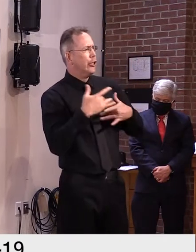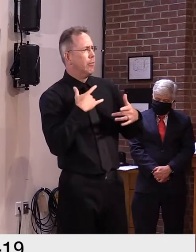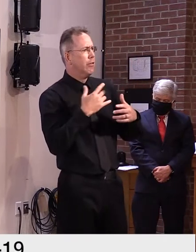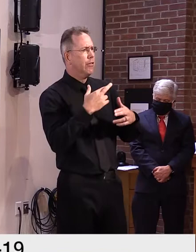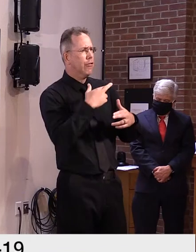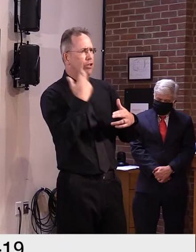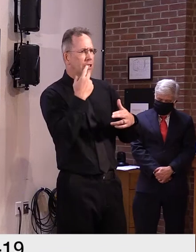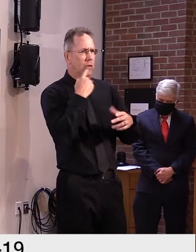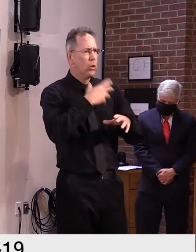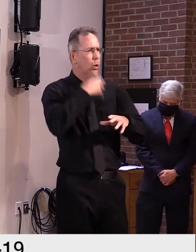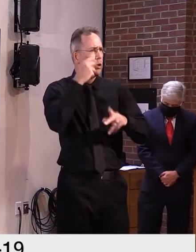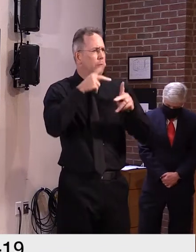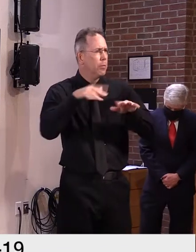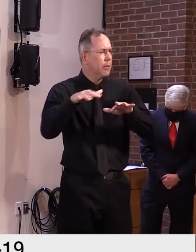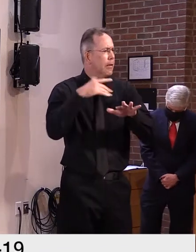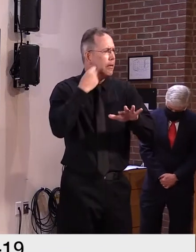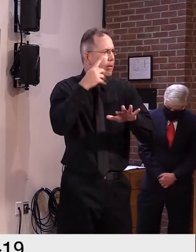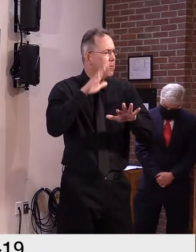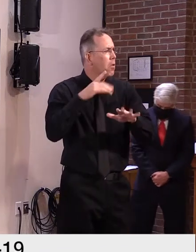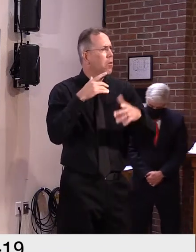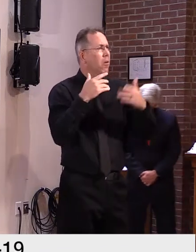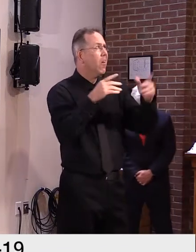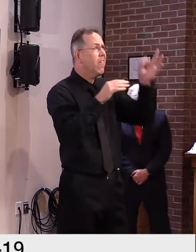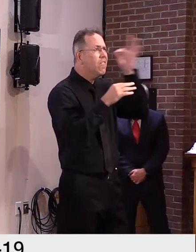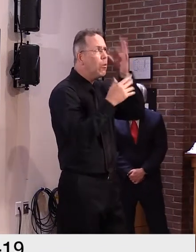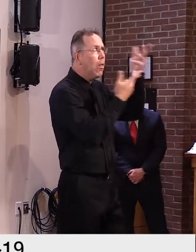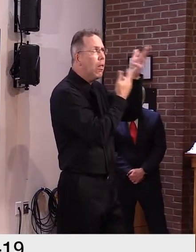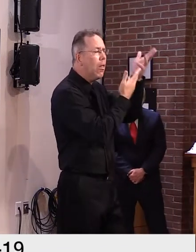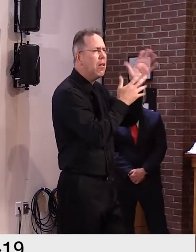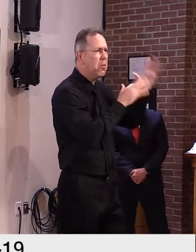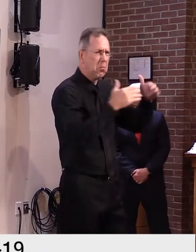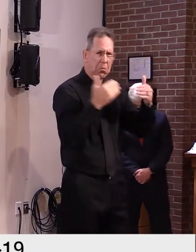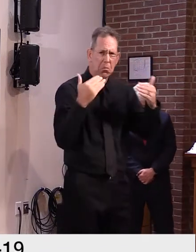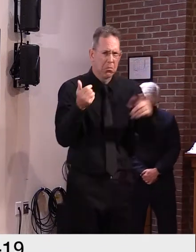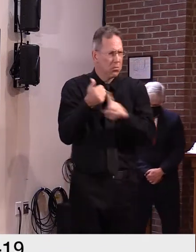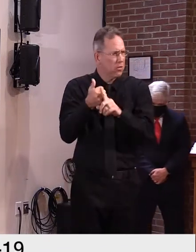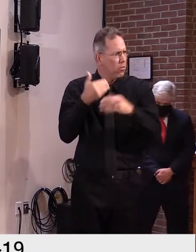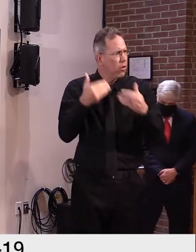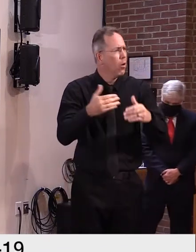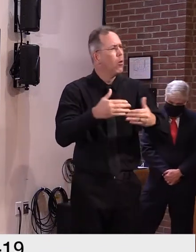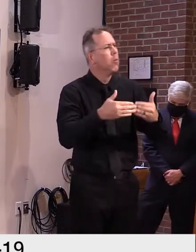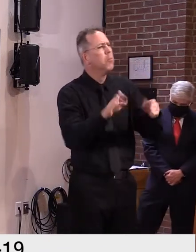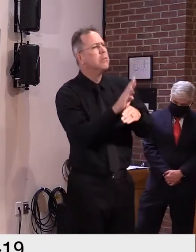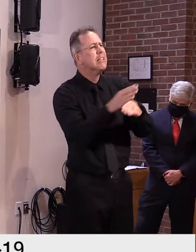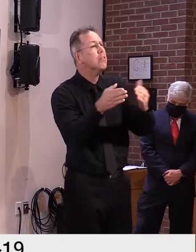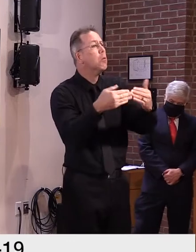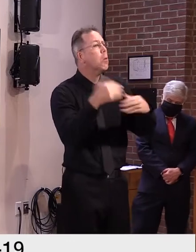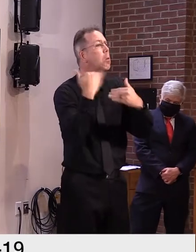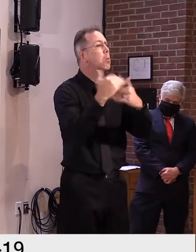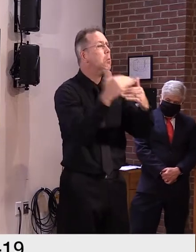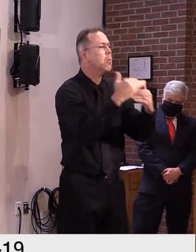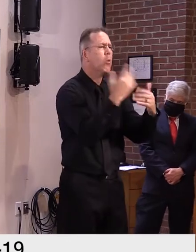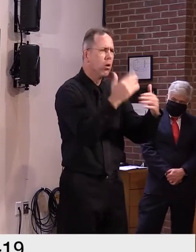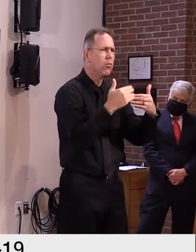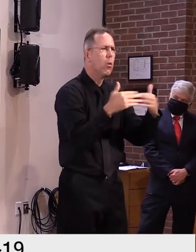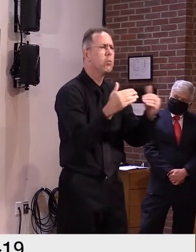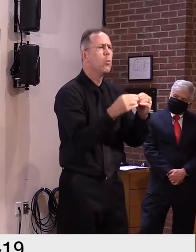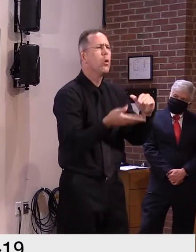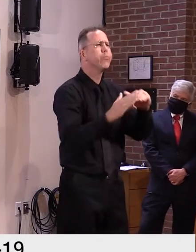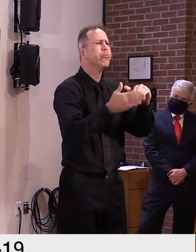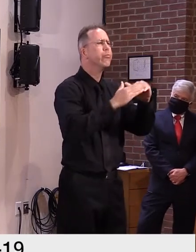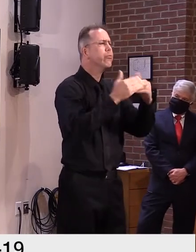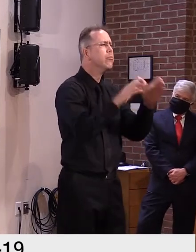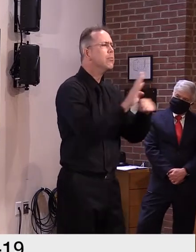and the people who, you know, who know the risk, like older folks, would you know, tend to